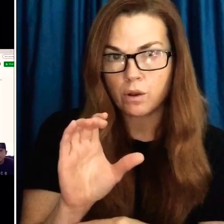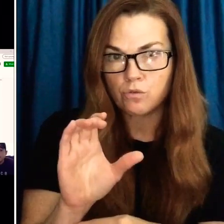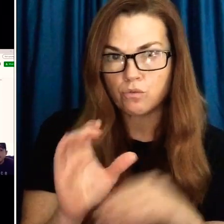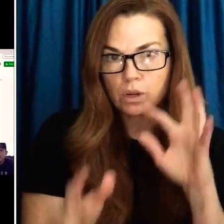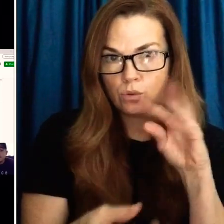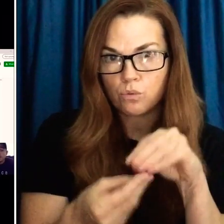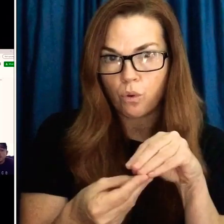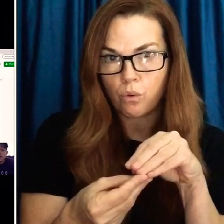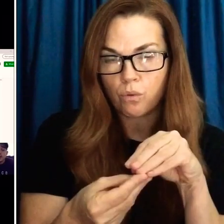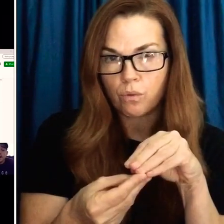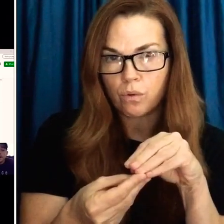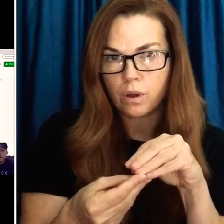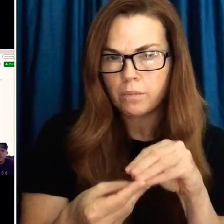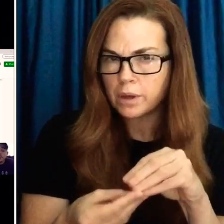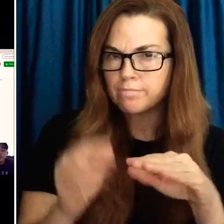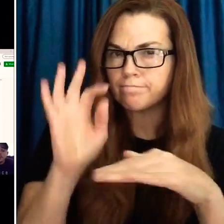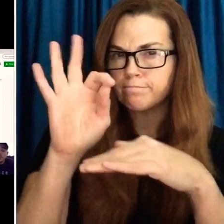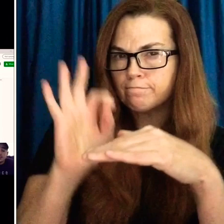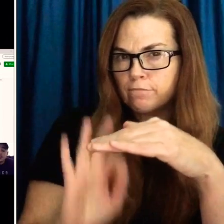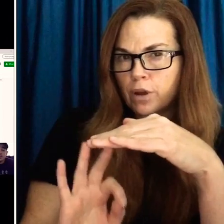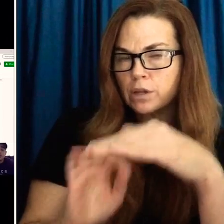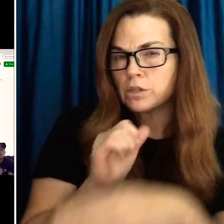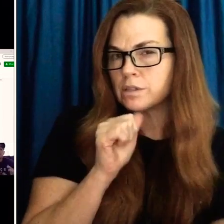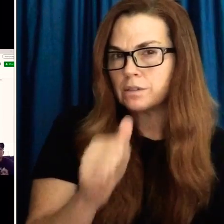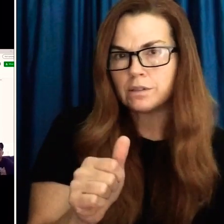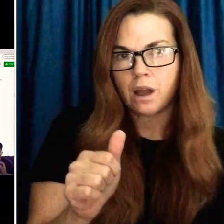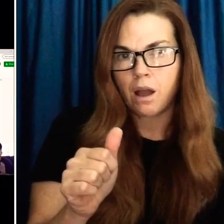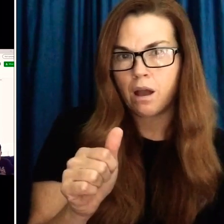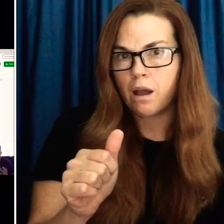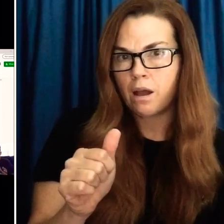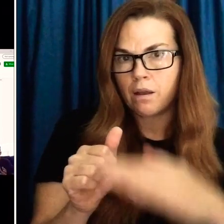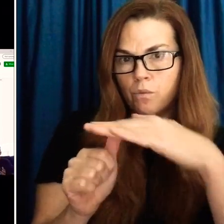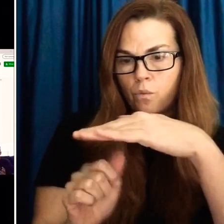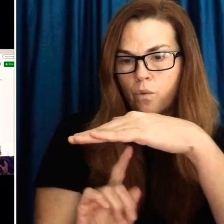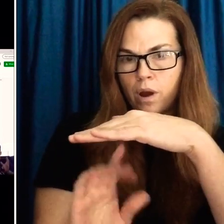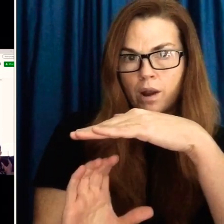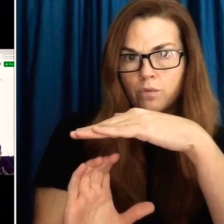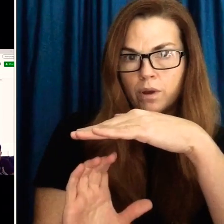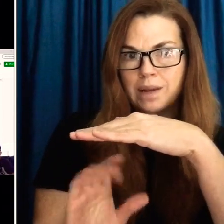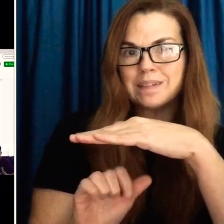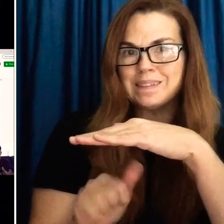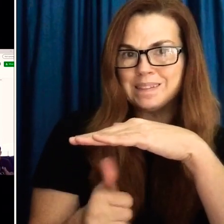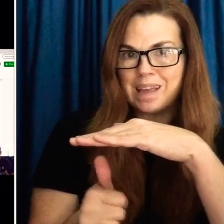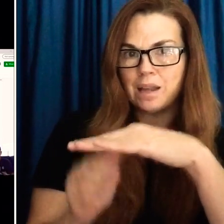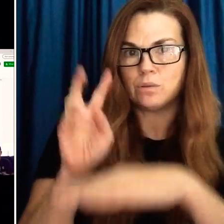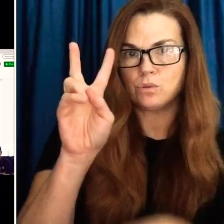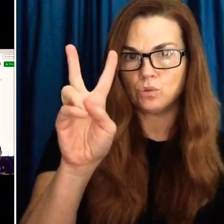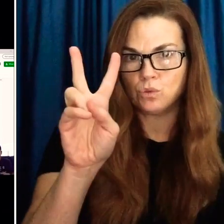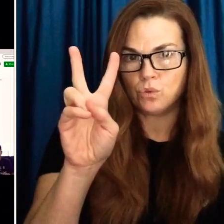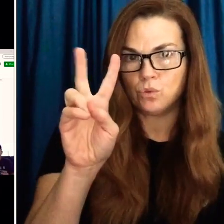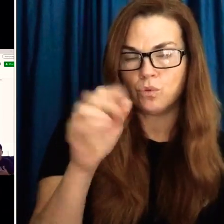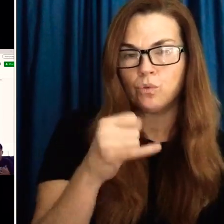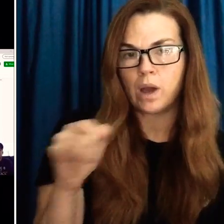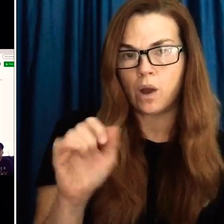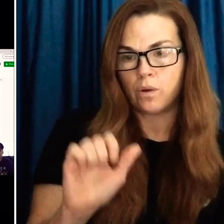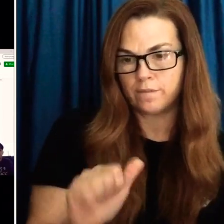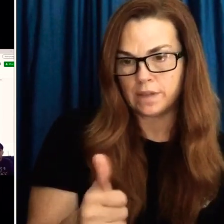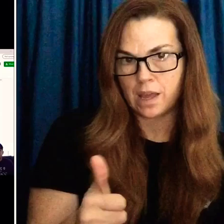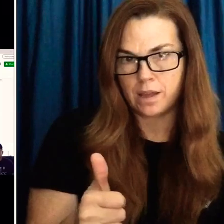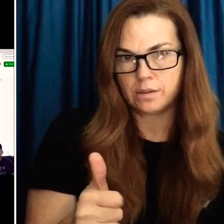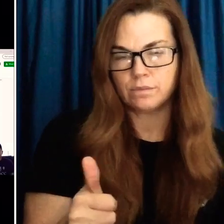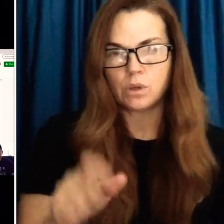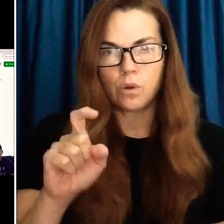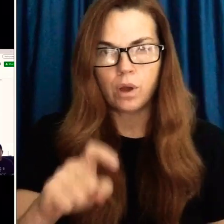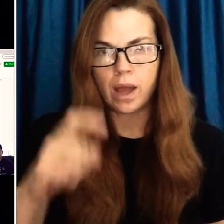10. So figure out how I could shade this to represent 2 out of 10. Okay, so thank you for watching